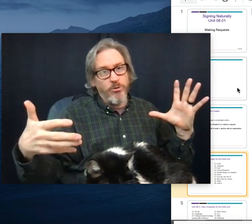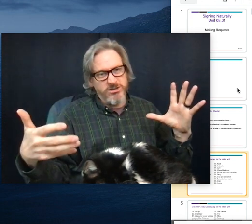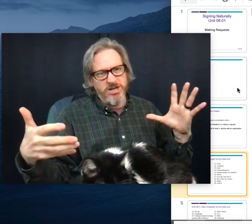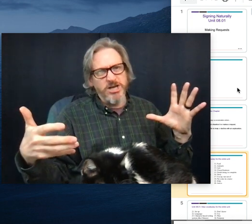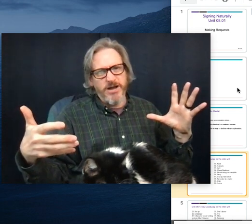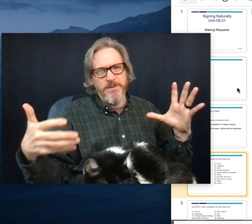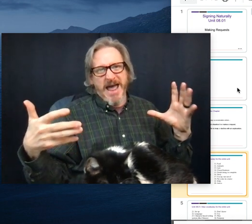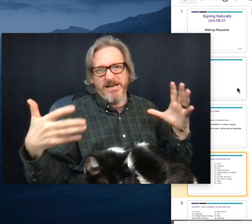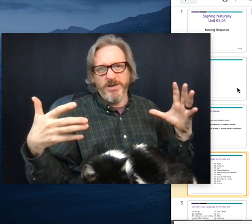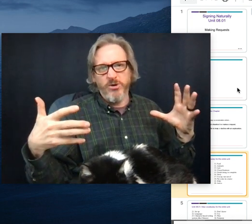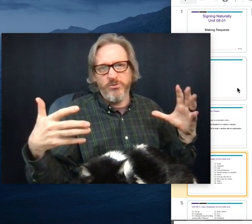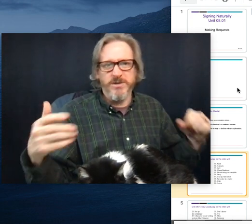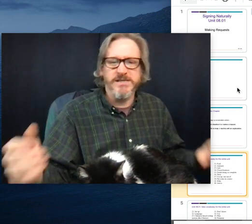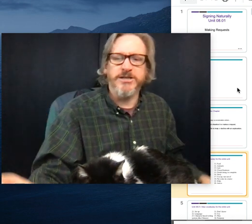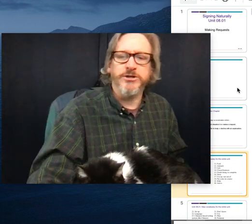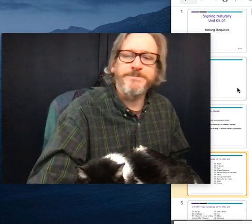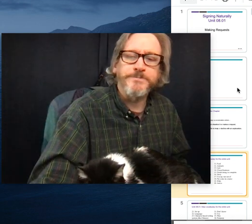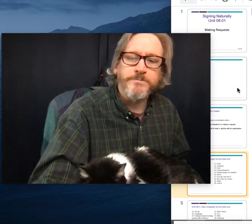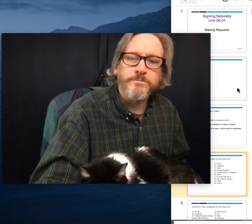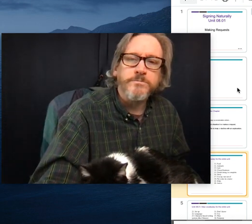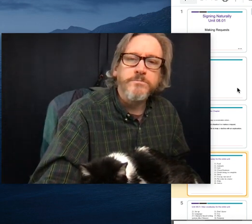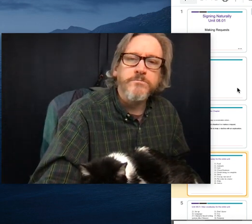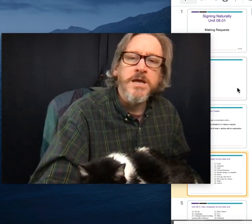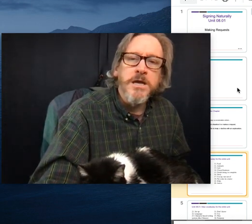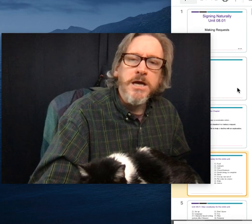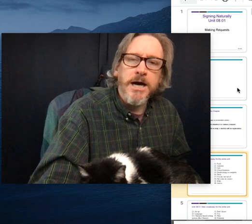I will touch on them as we go through this lecture.